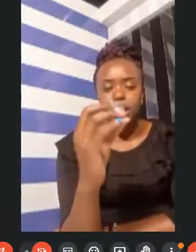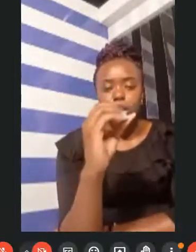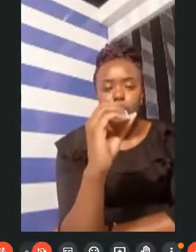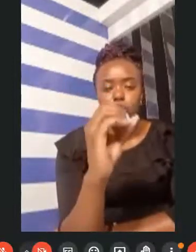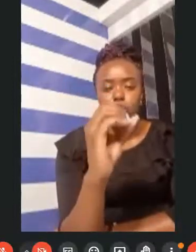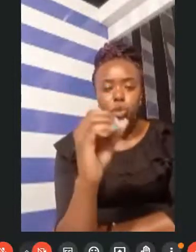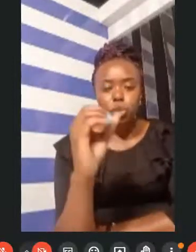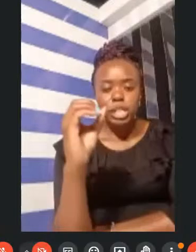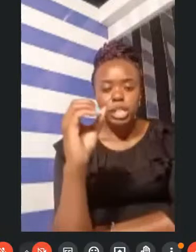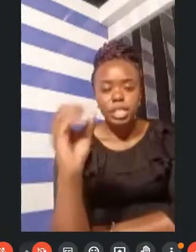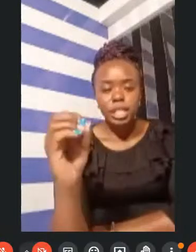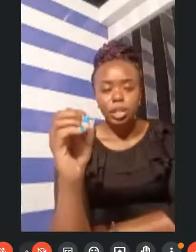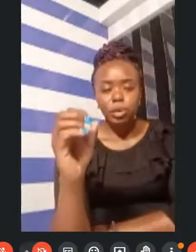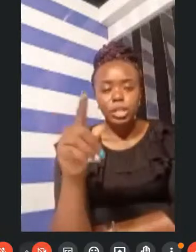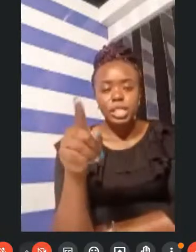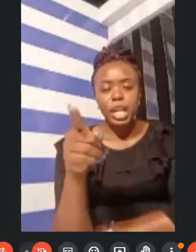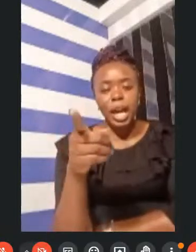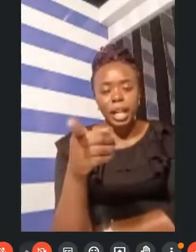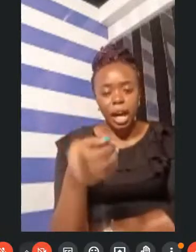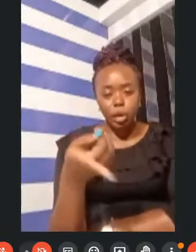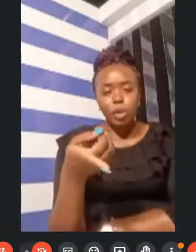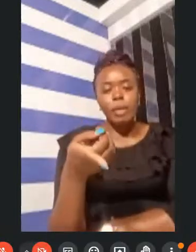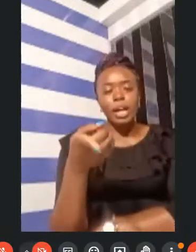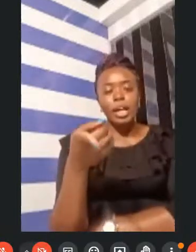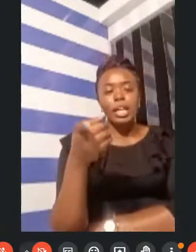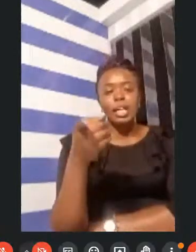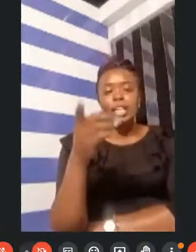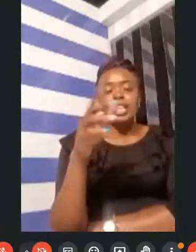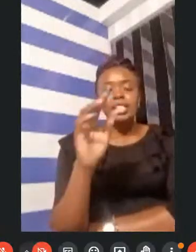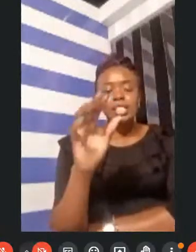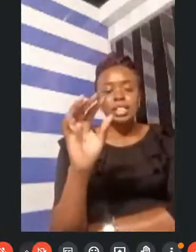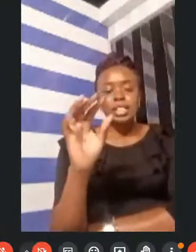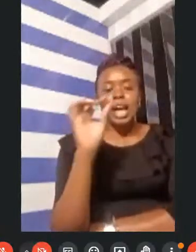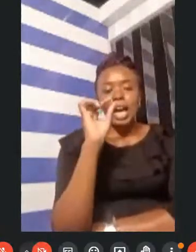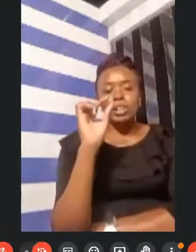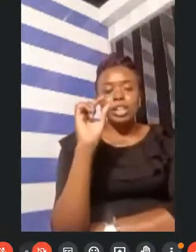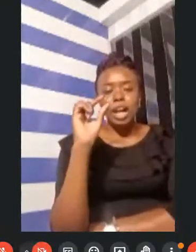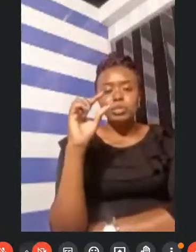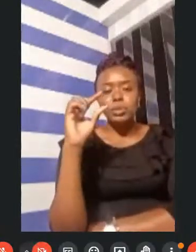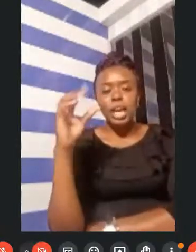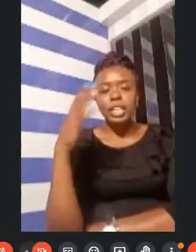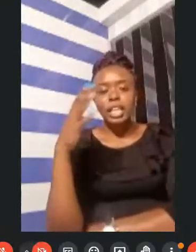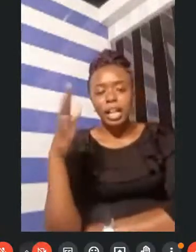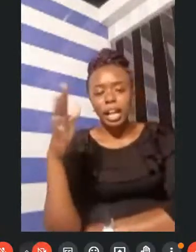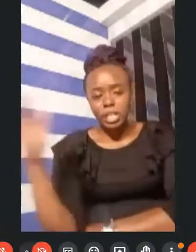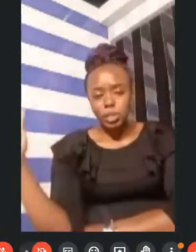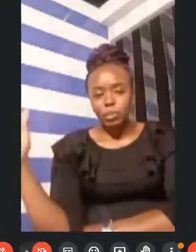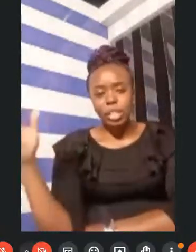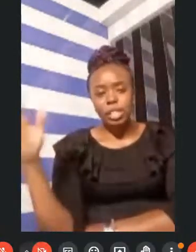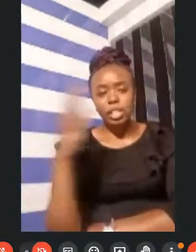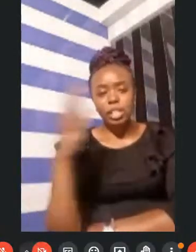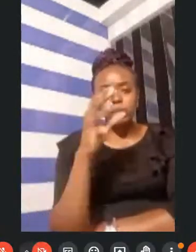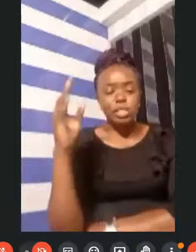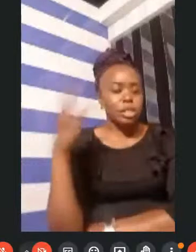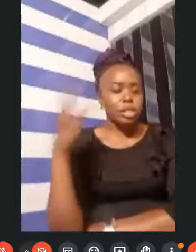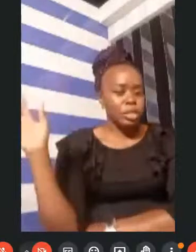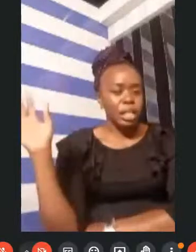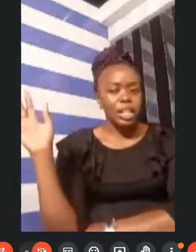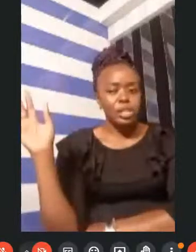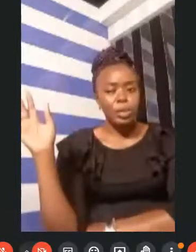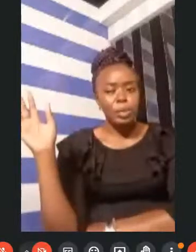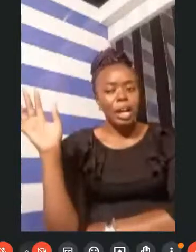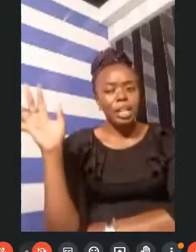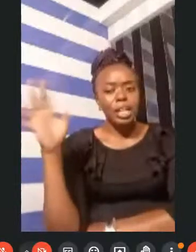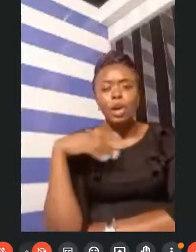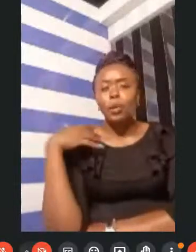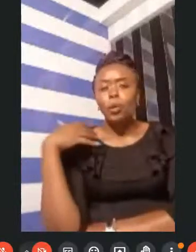3, 2 zeros, and a comma. That's it. I don't have to sign the rest of the zeros. Hizo zeros